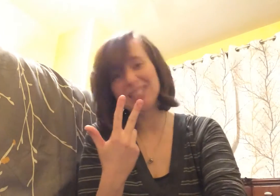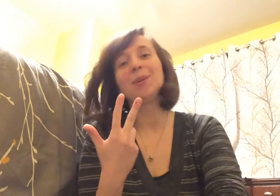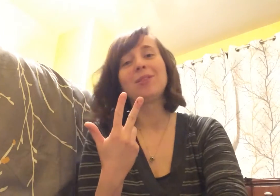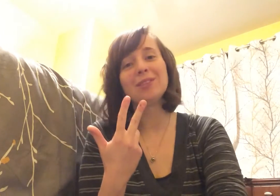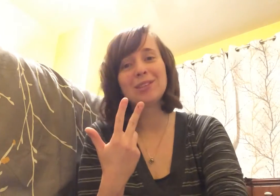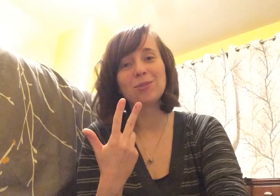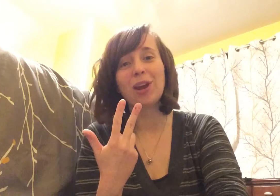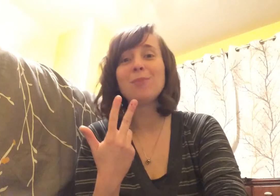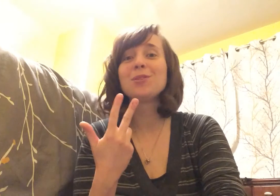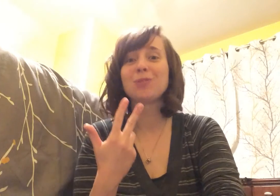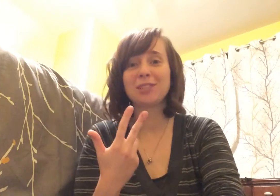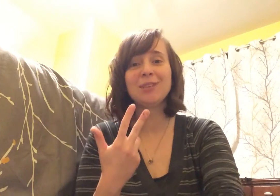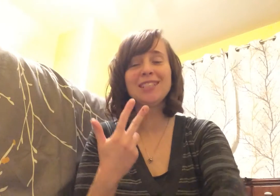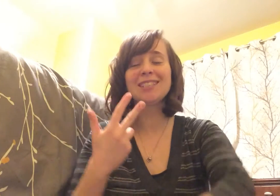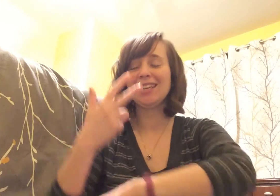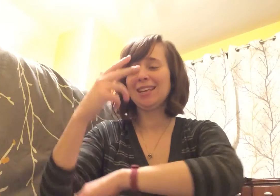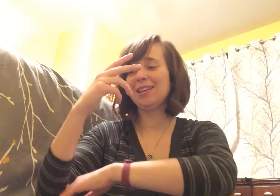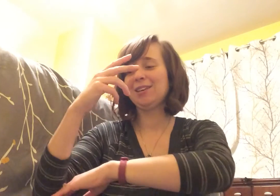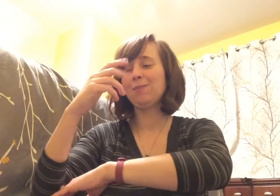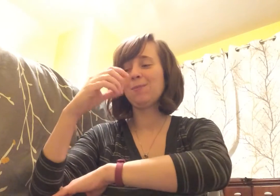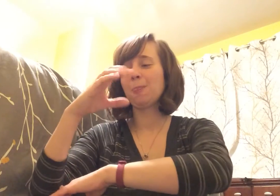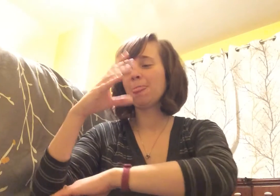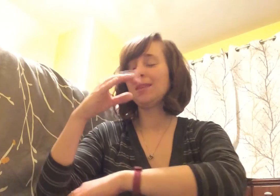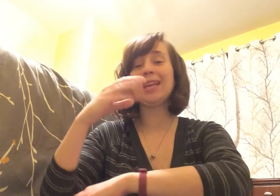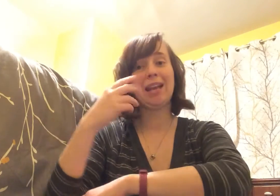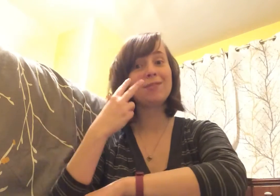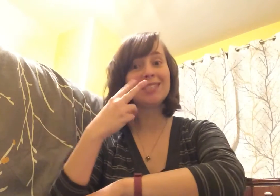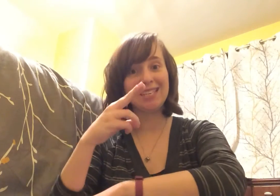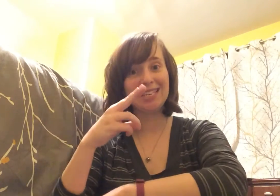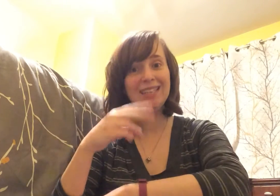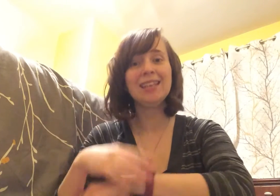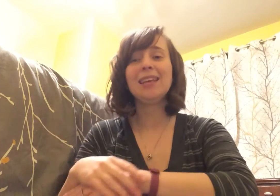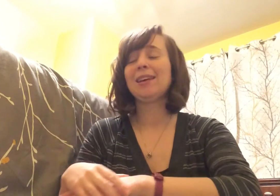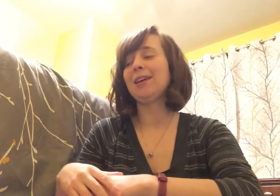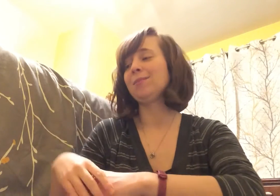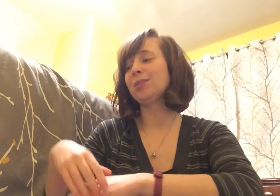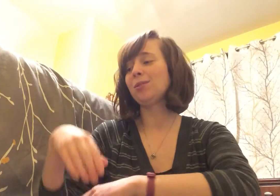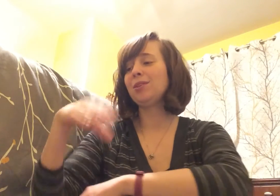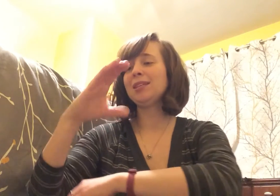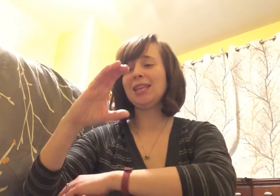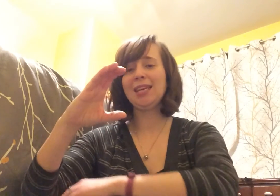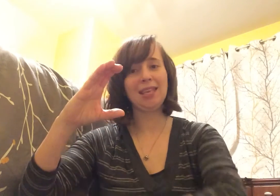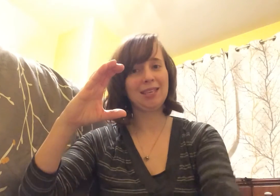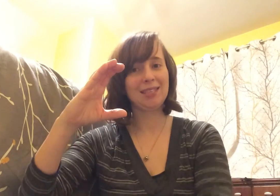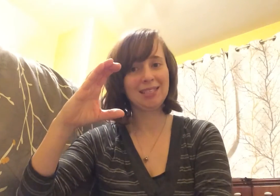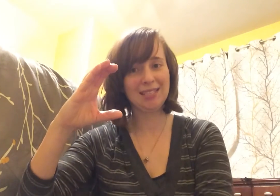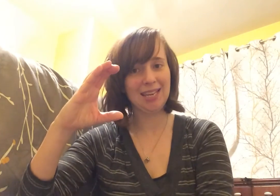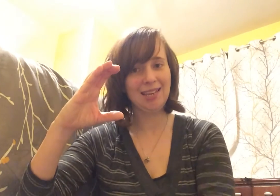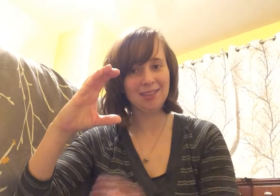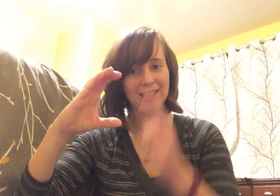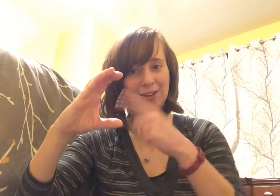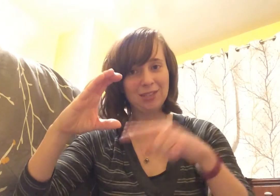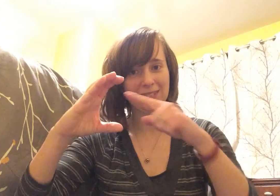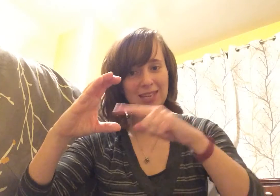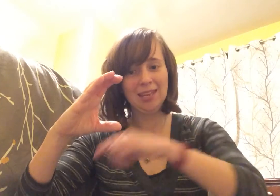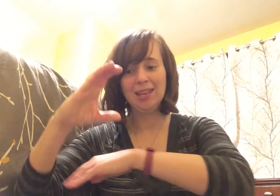to be able to describe Christmas that I've seen. So you can take like C, the letter C,